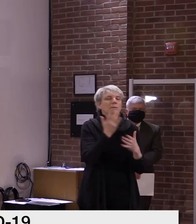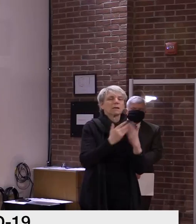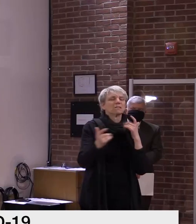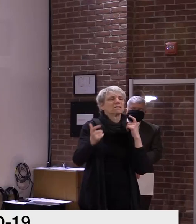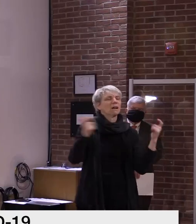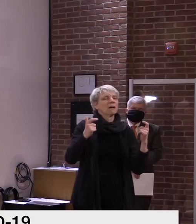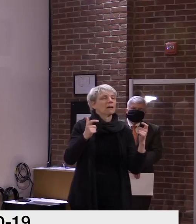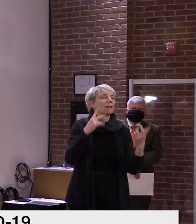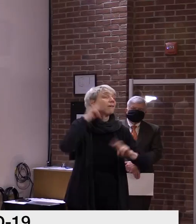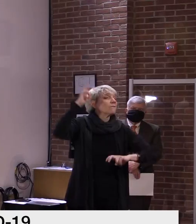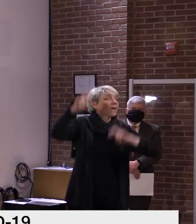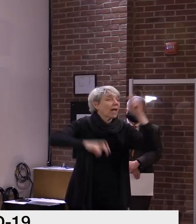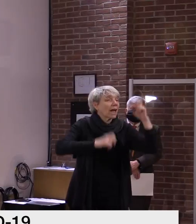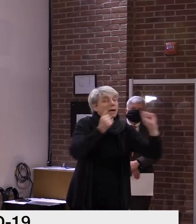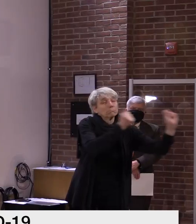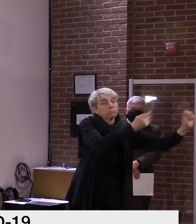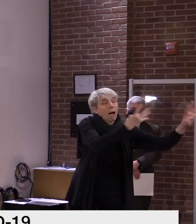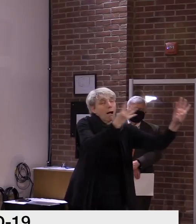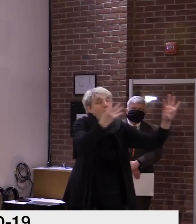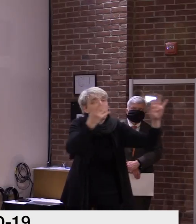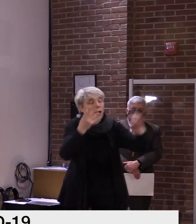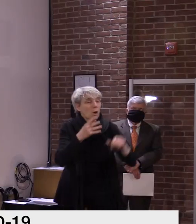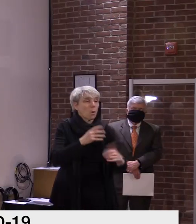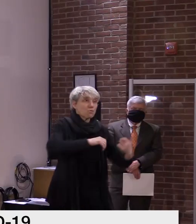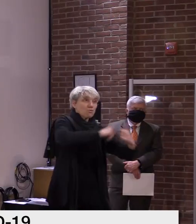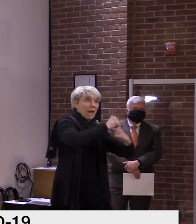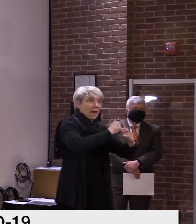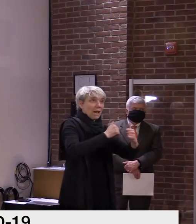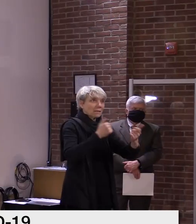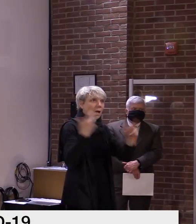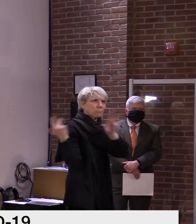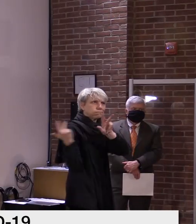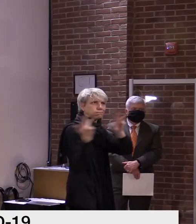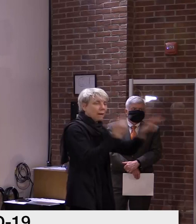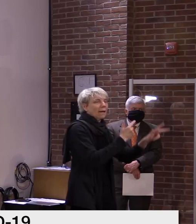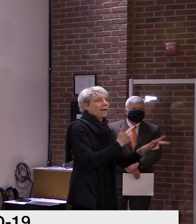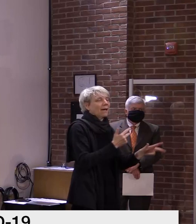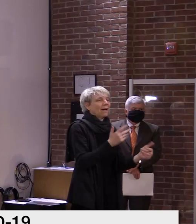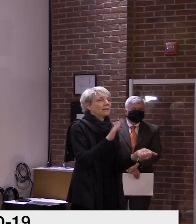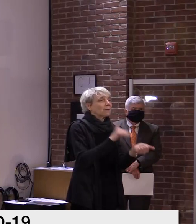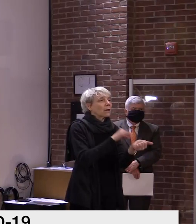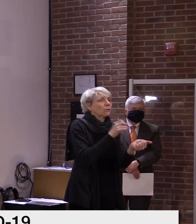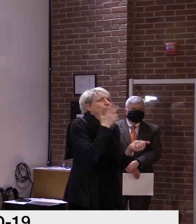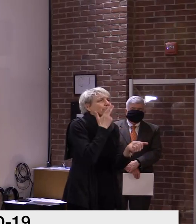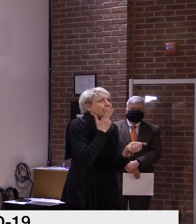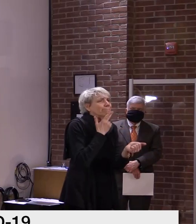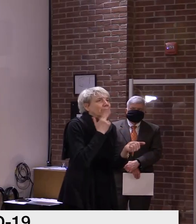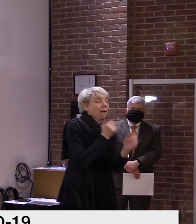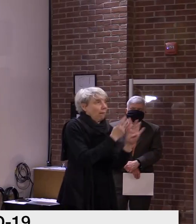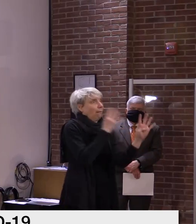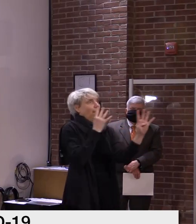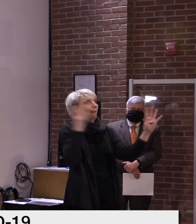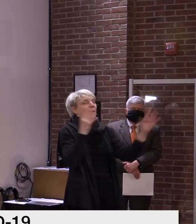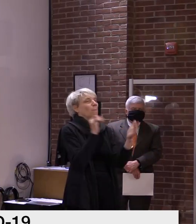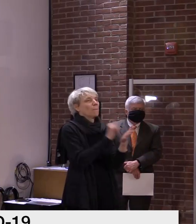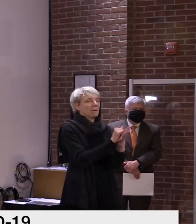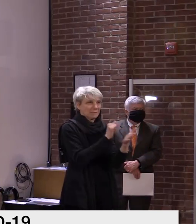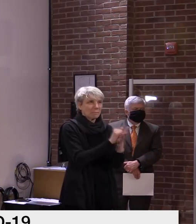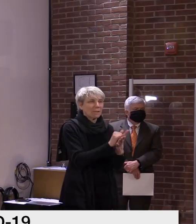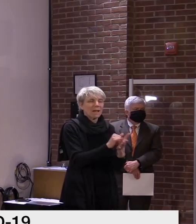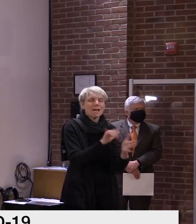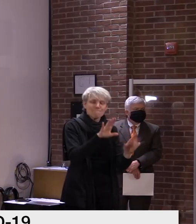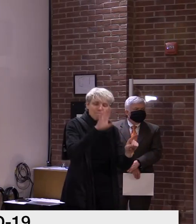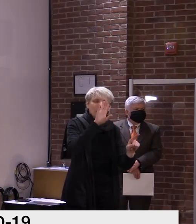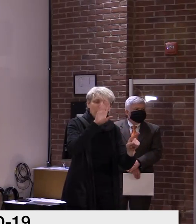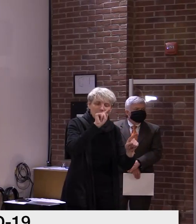effort. But I know from fact that there are a number of adults that have been, I'll use the word holding out, because they want to really